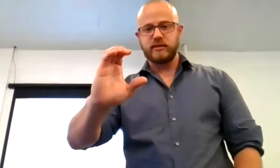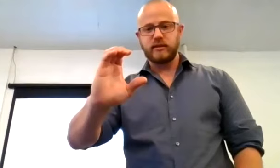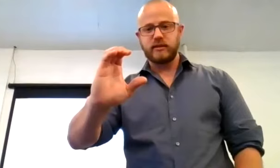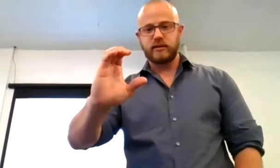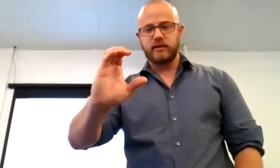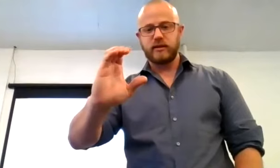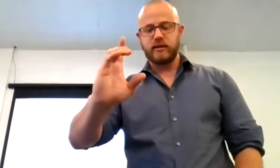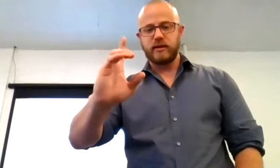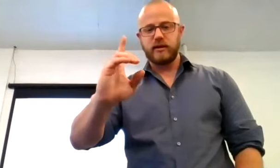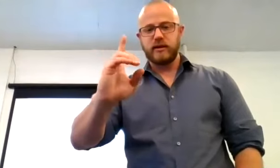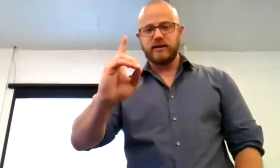C,